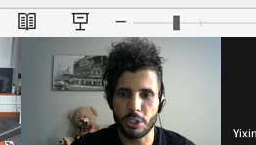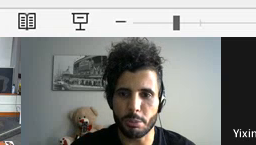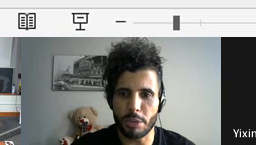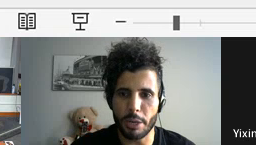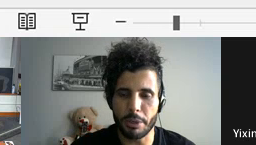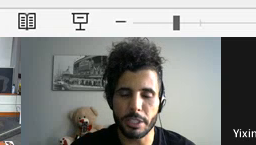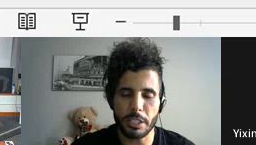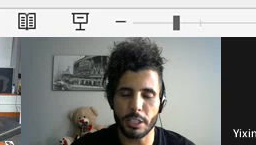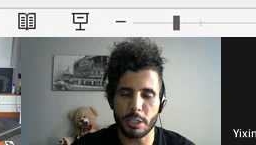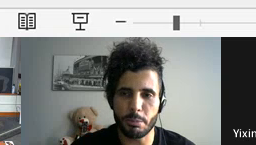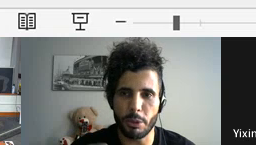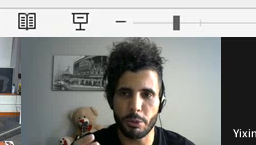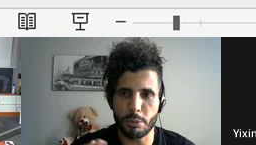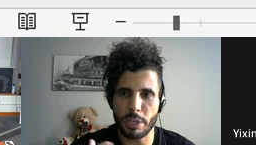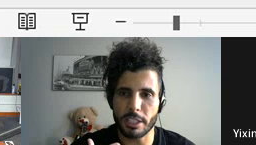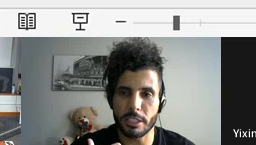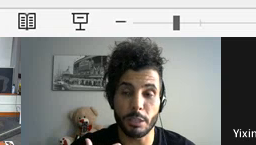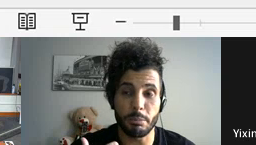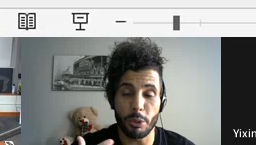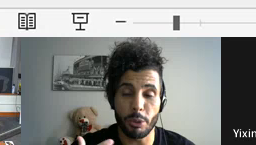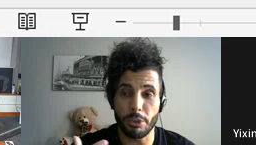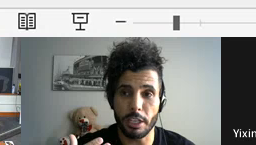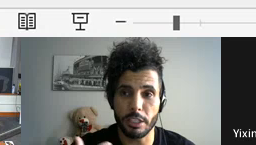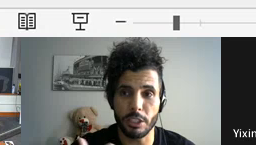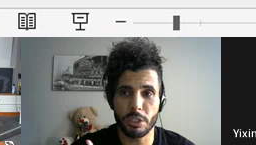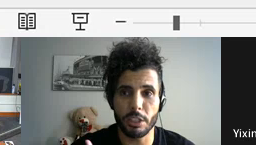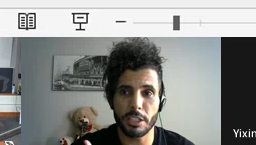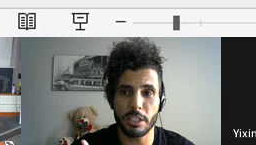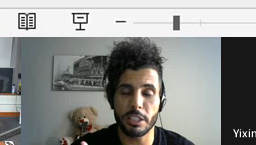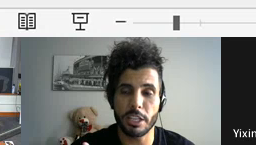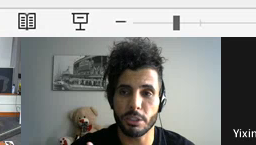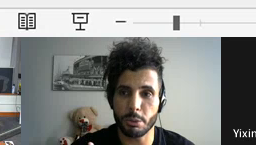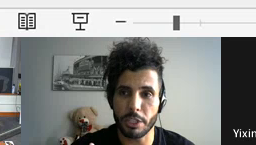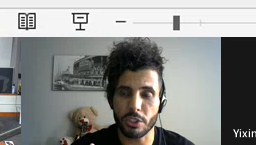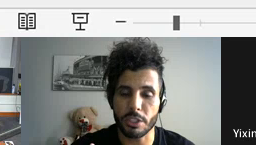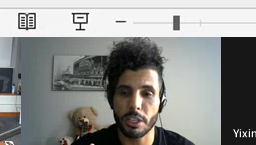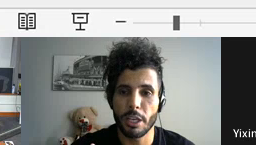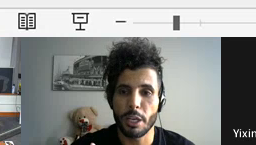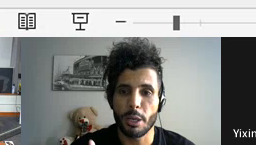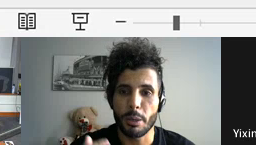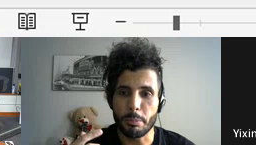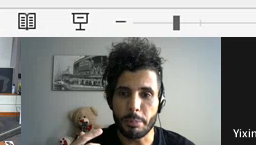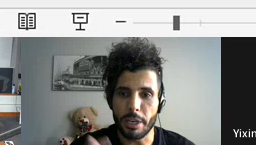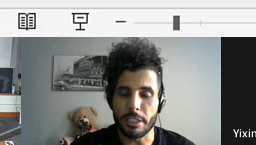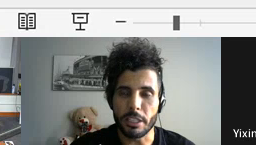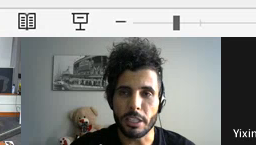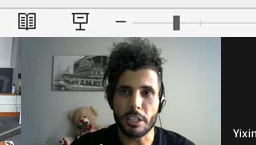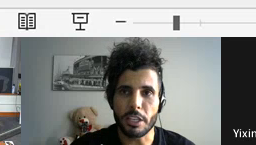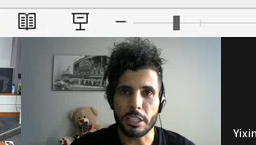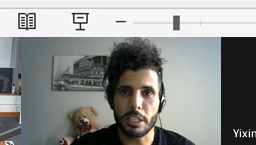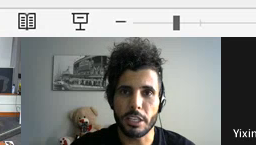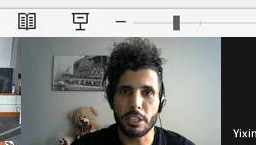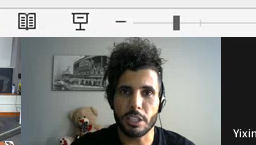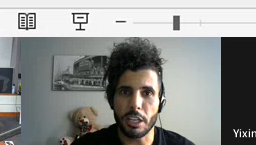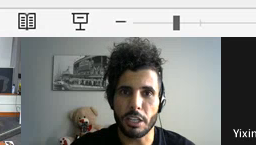So brow raise is both present in both conditional clauses and yes/no questions. But in the case